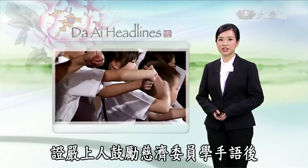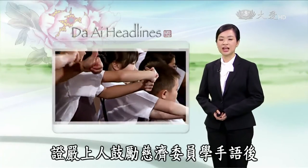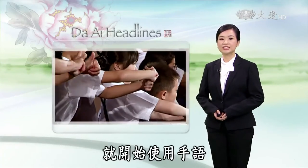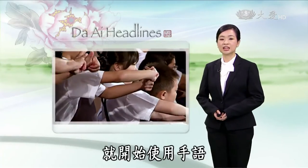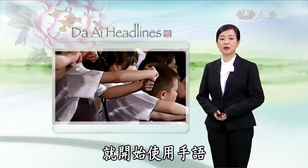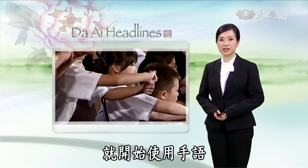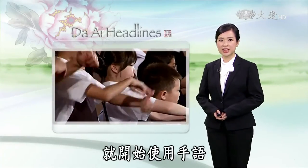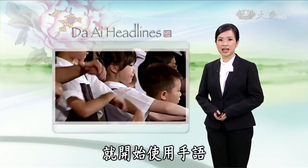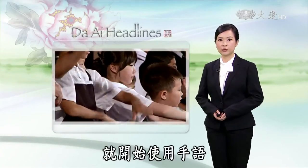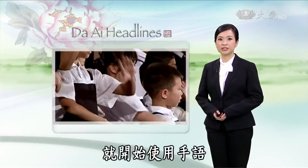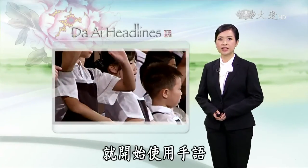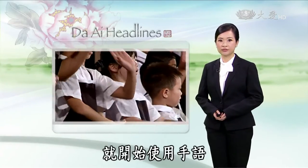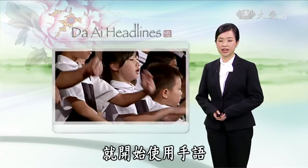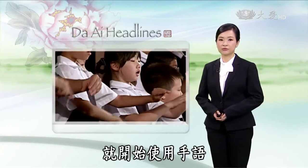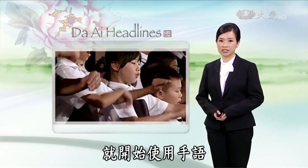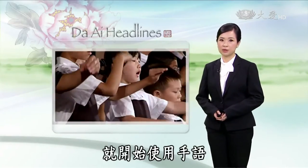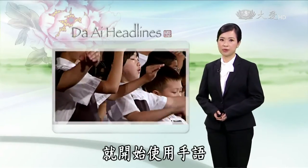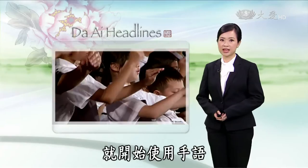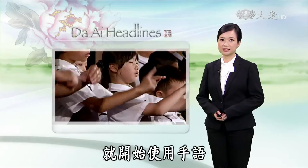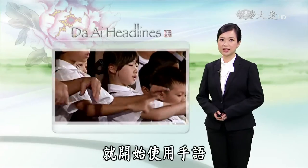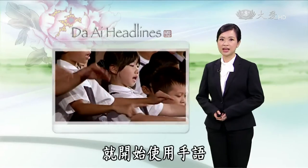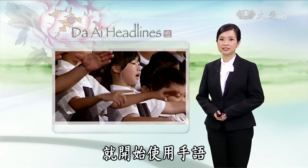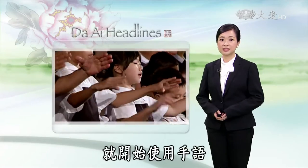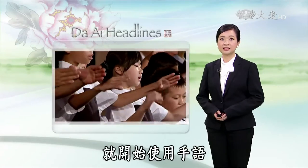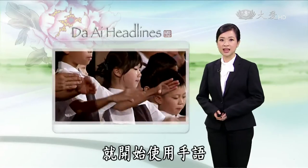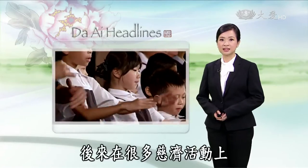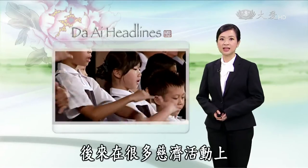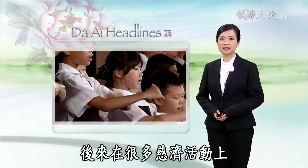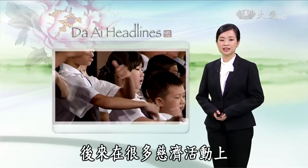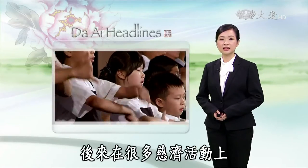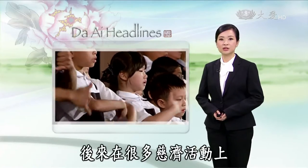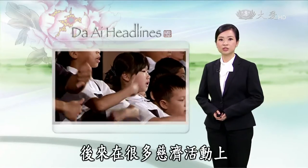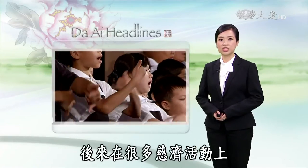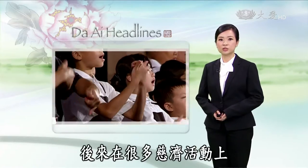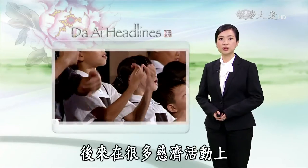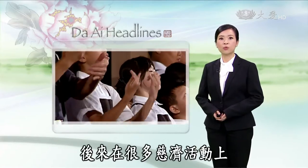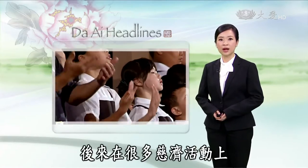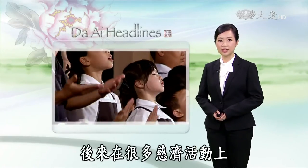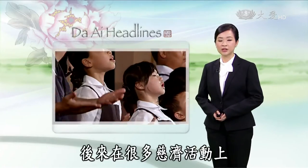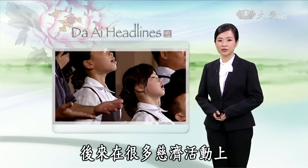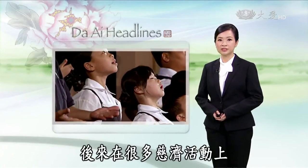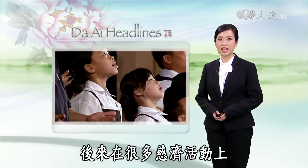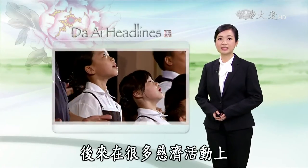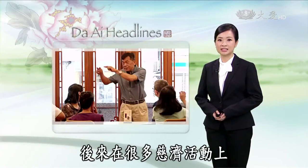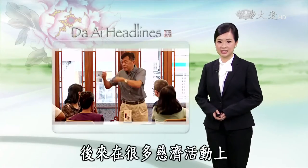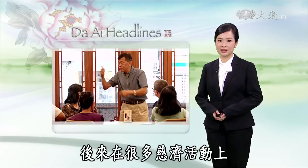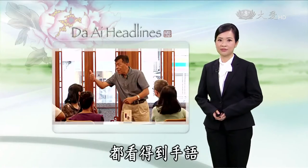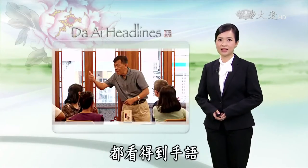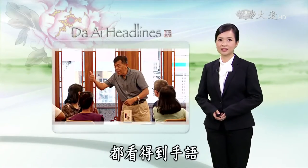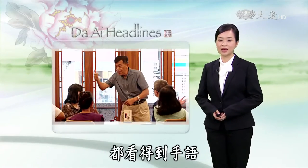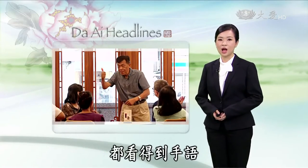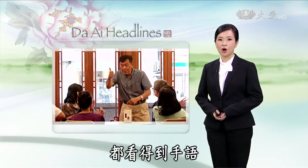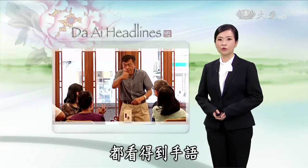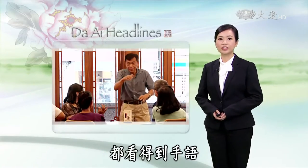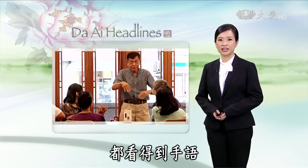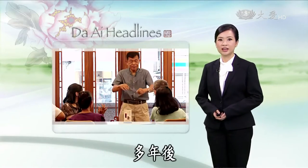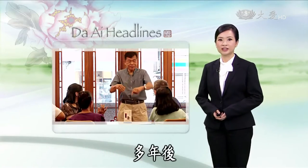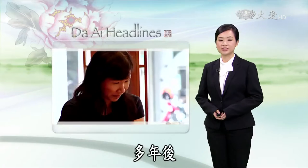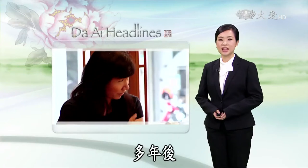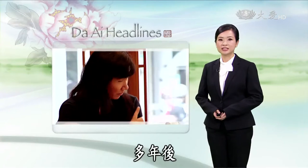to communicate with deaf care recipients. Since then, sign language has been widely used at city events. Over the years, Tzu Chi